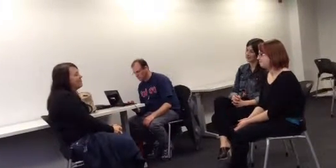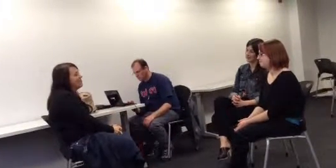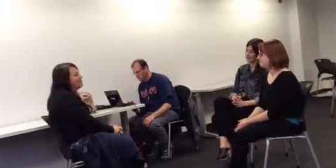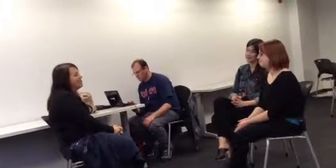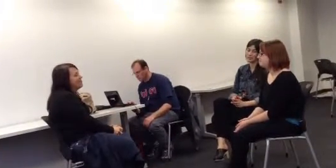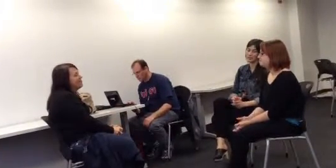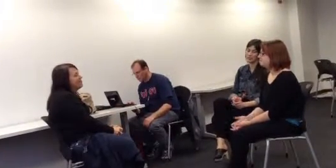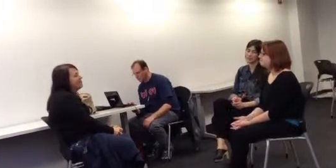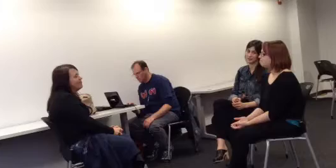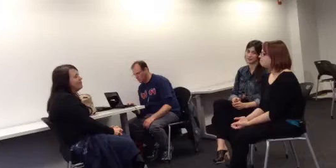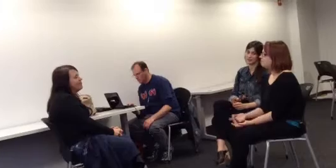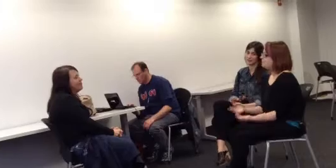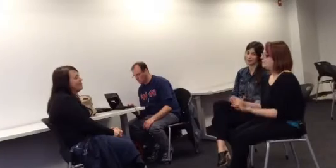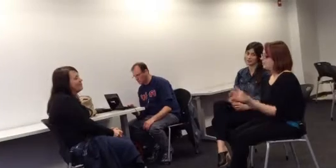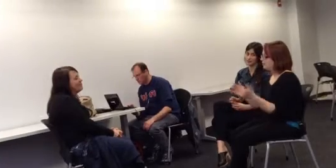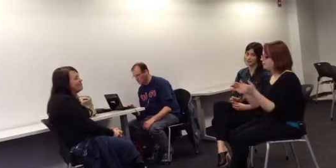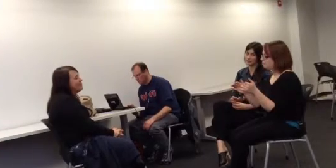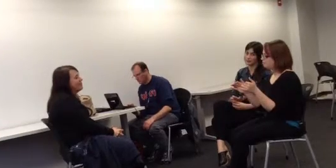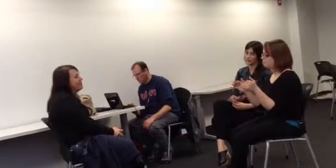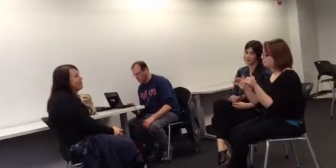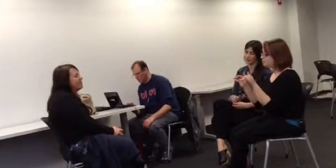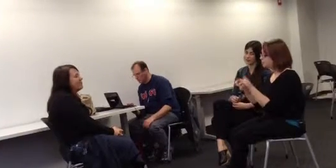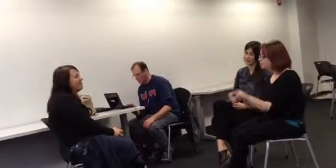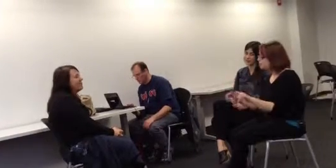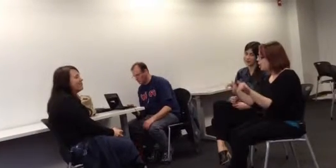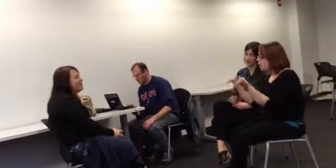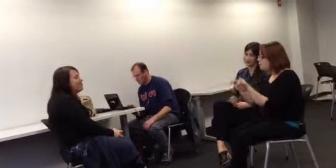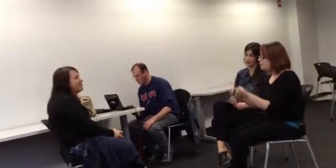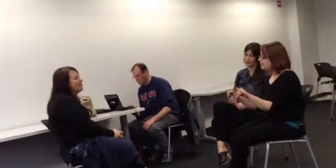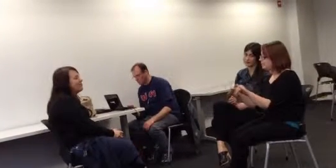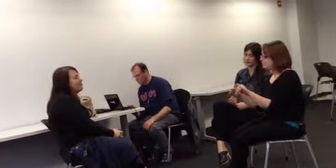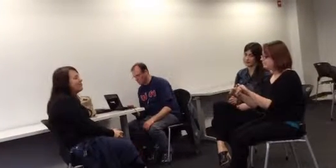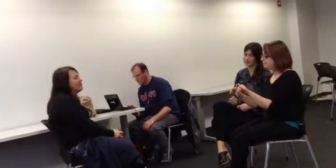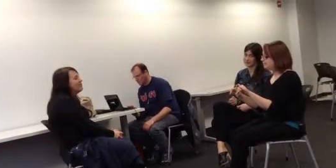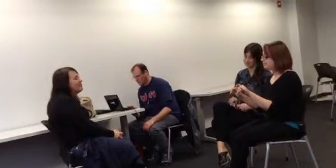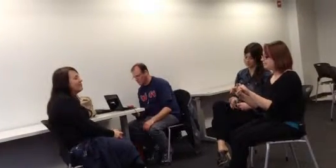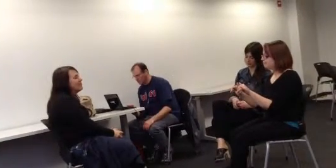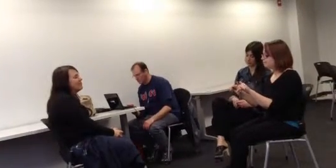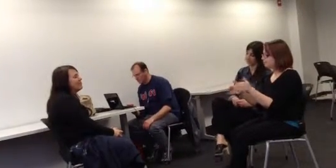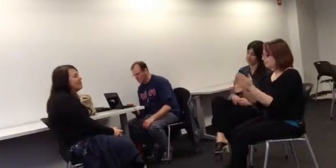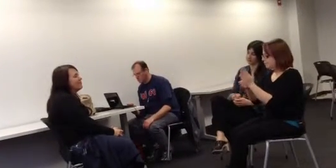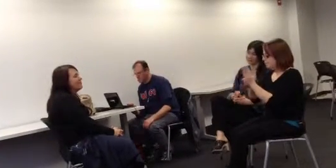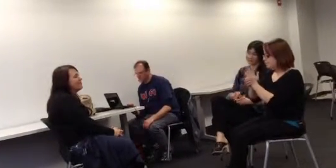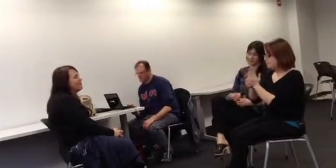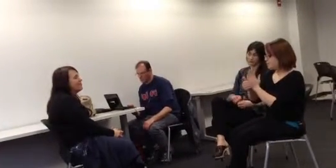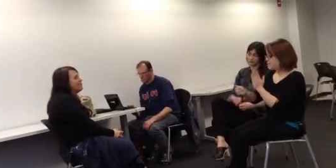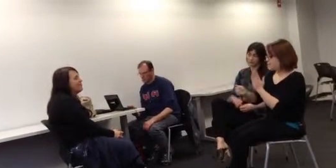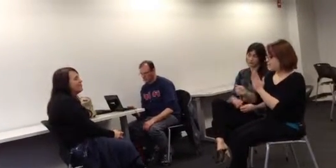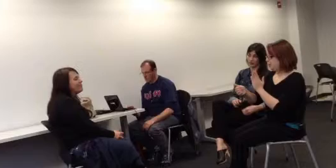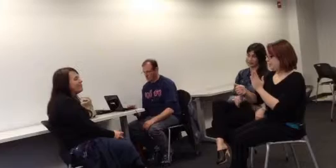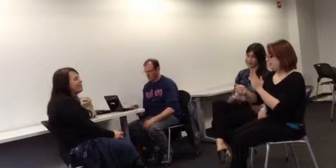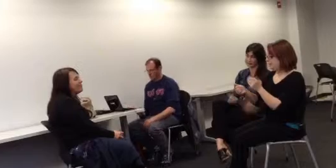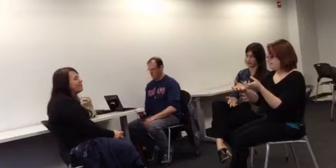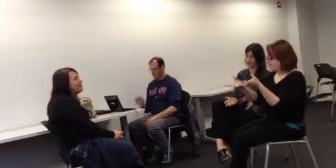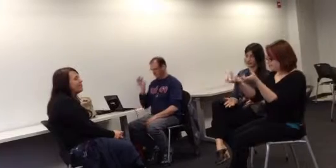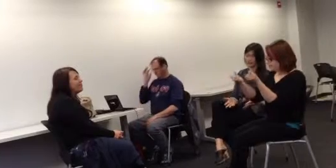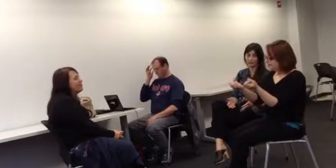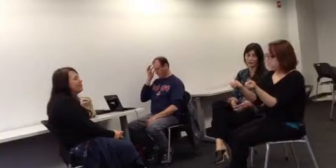Is it pretty common to be fluent in sign language in a different